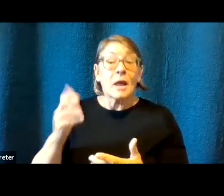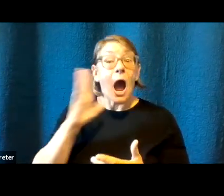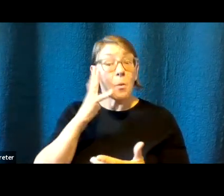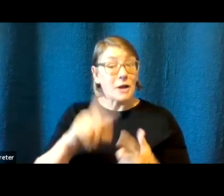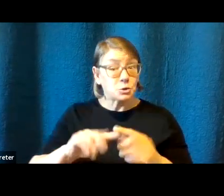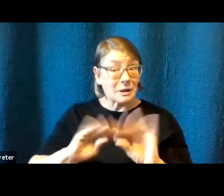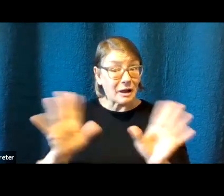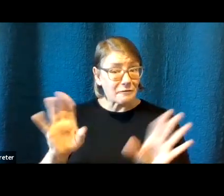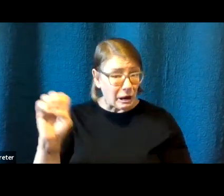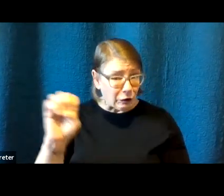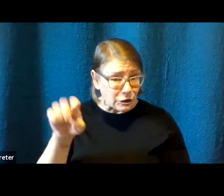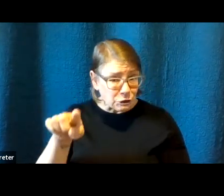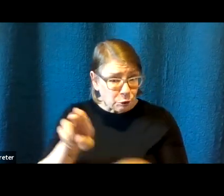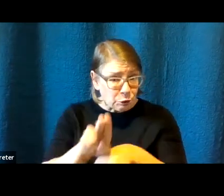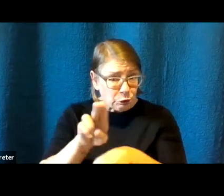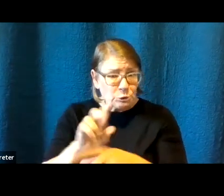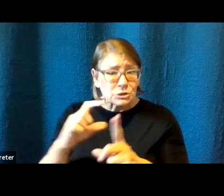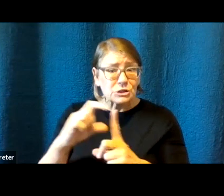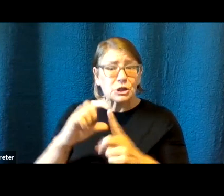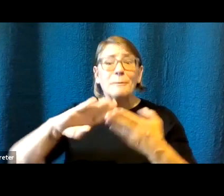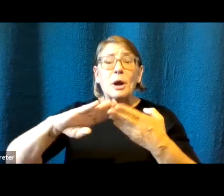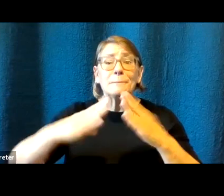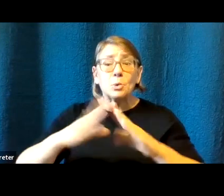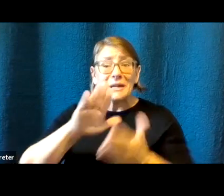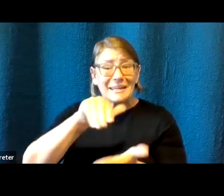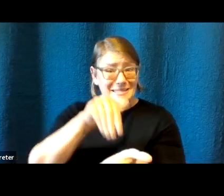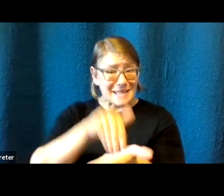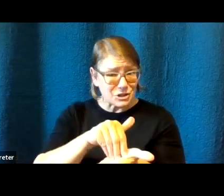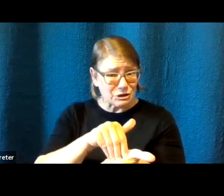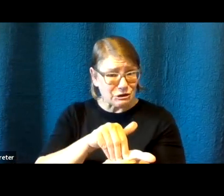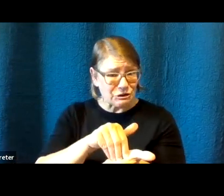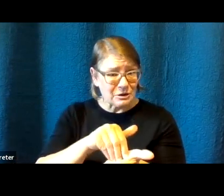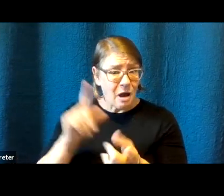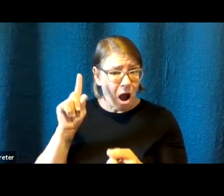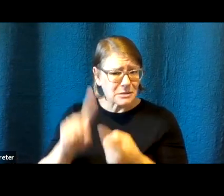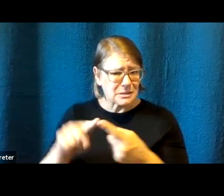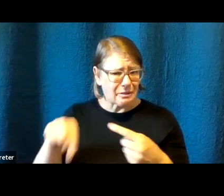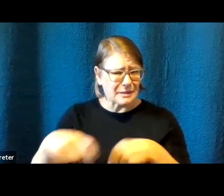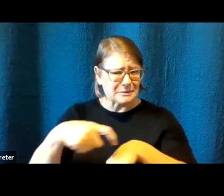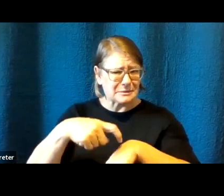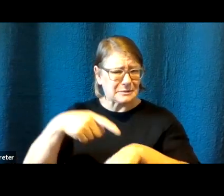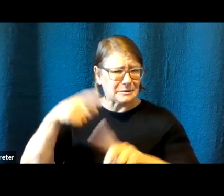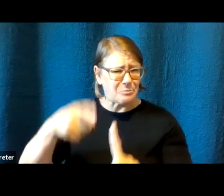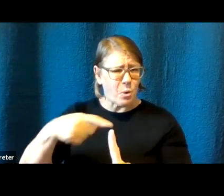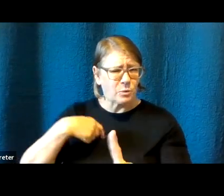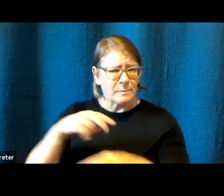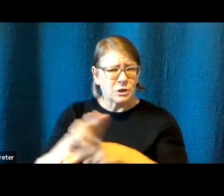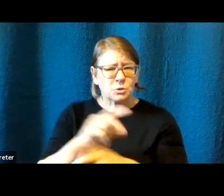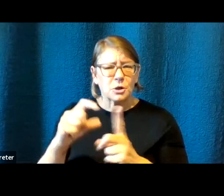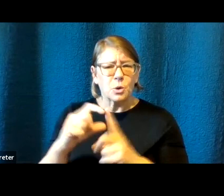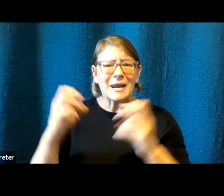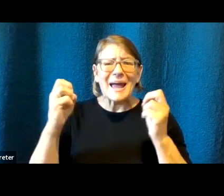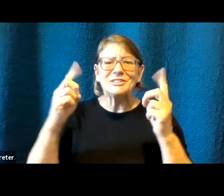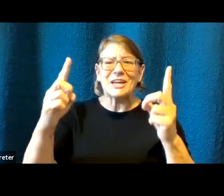clarify though, Ernest, you used the term community center. And up until this point, we've been using the term